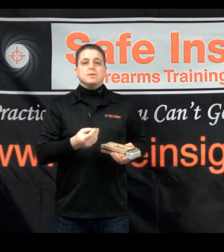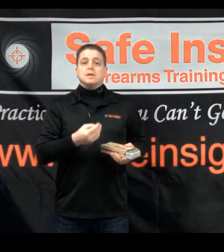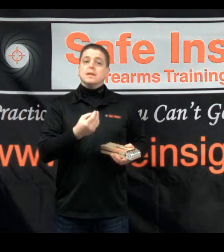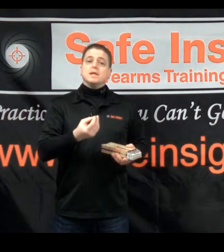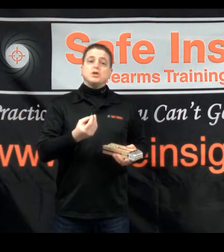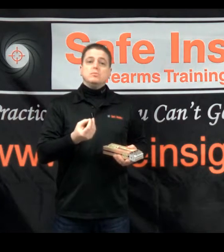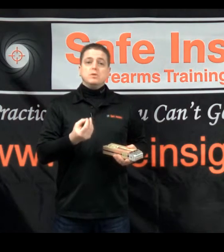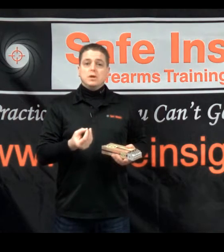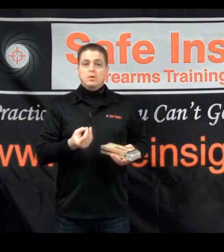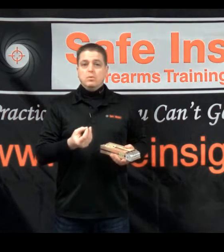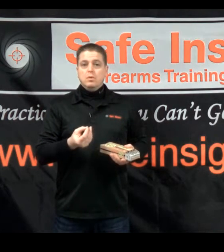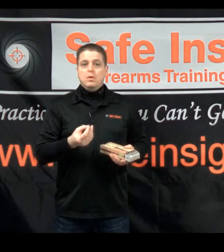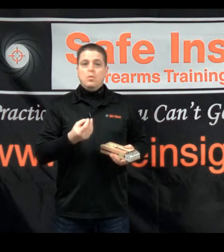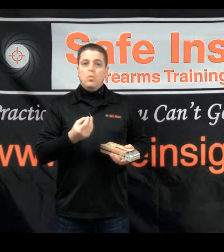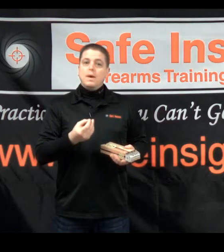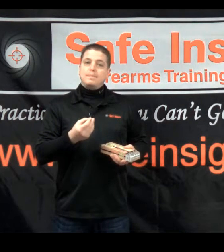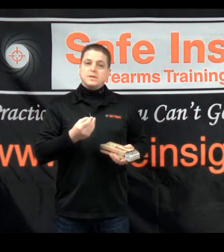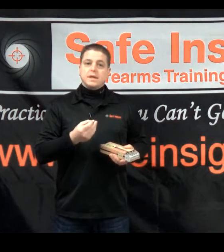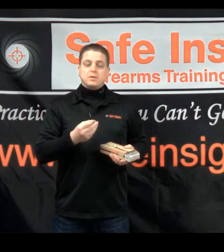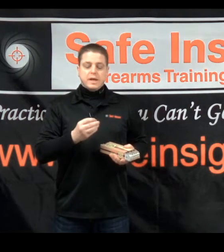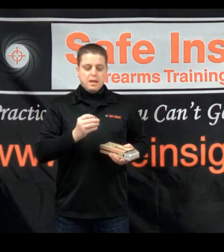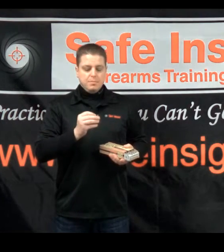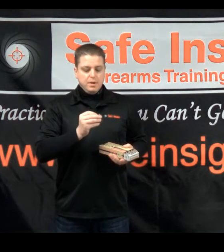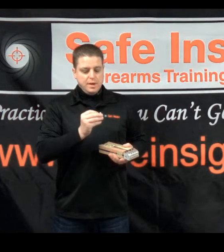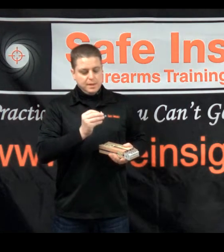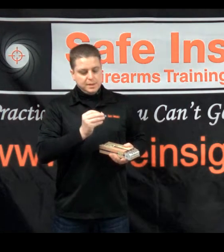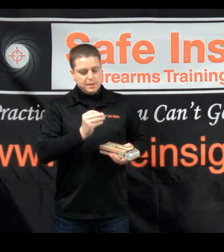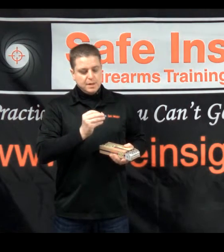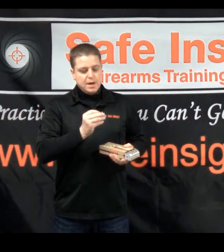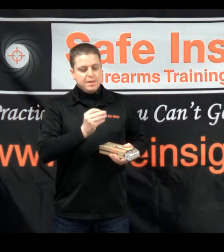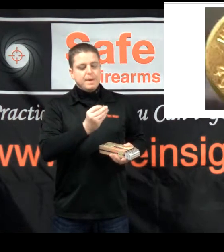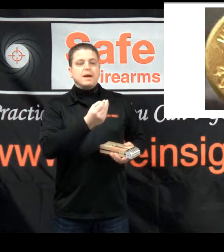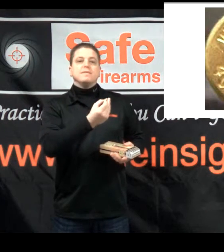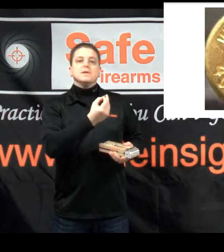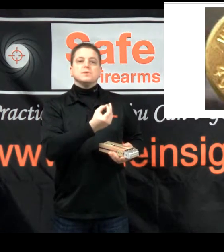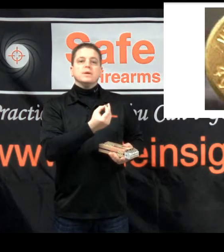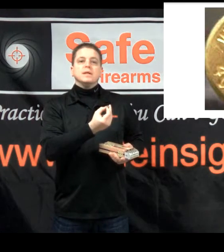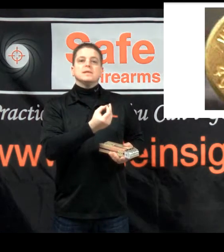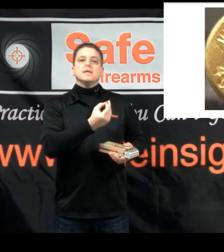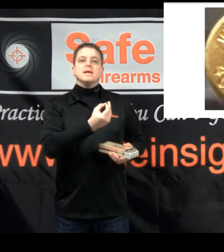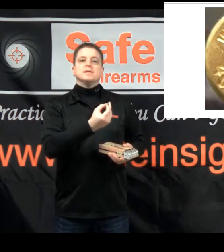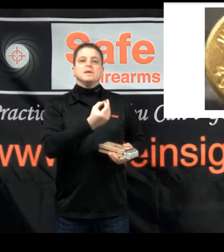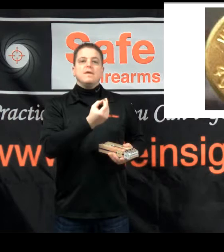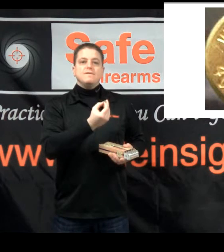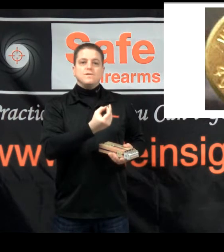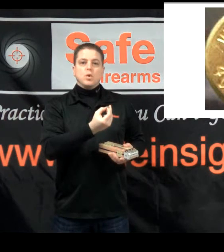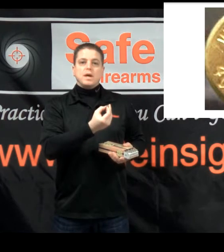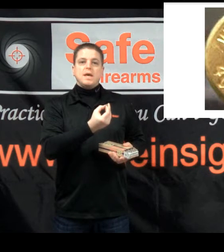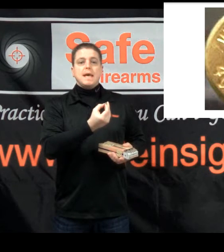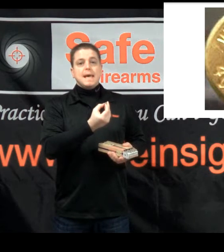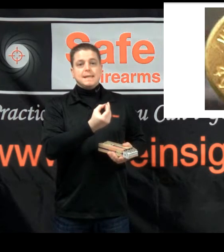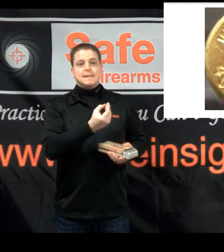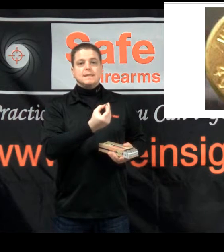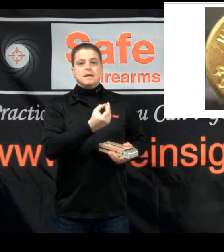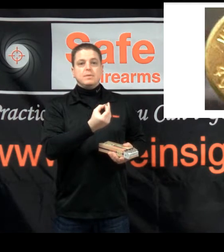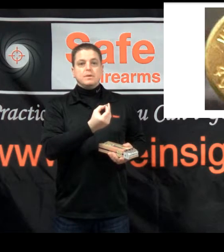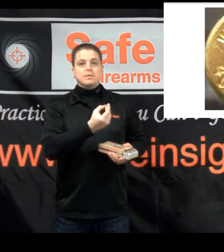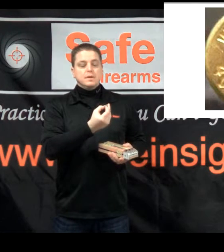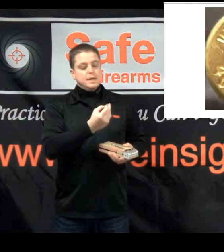to let you know what particular caliber it is. On the back of this one, it says 40 S&W. It